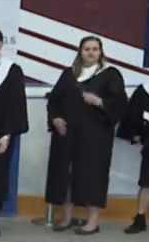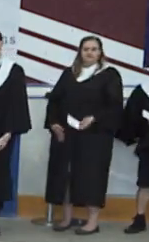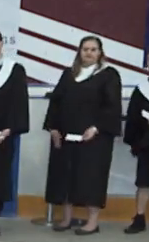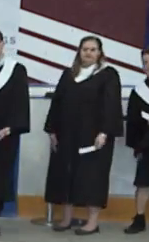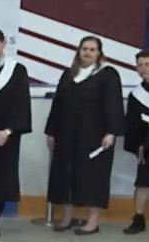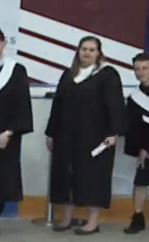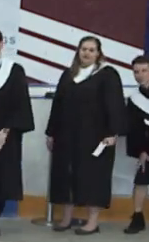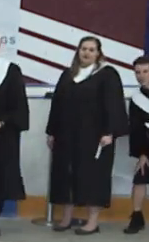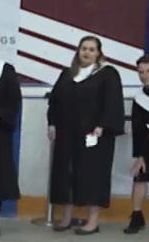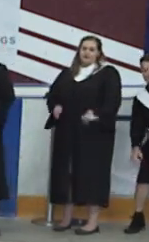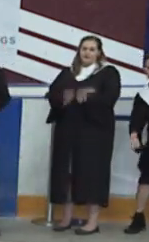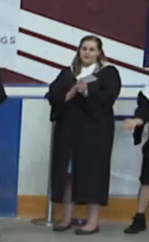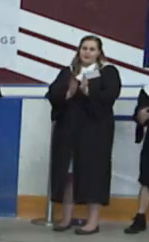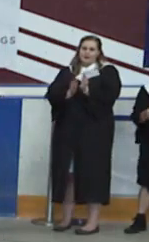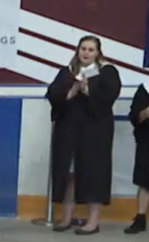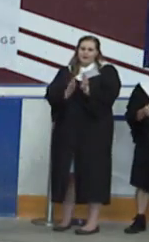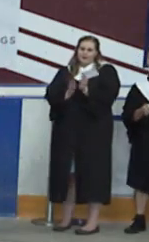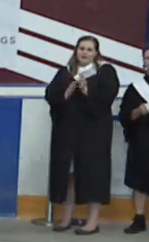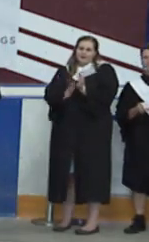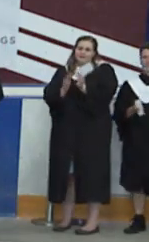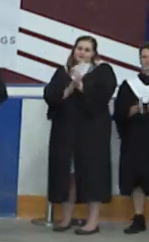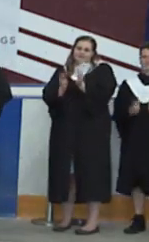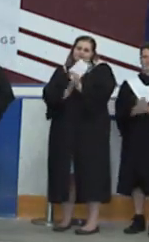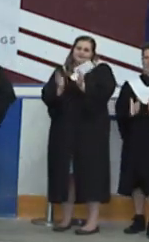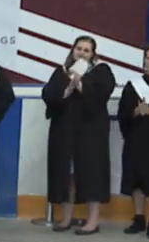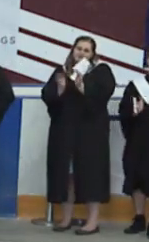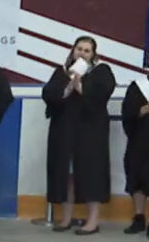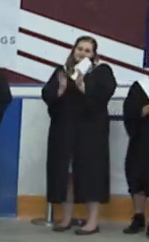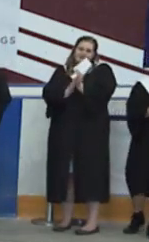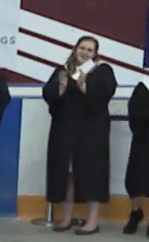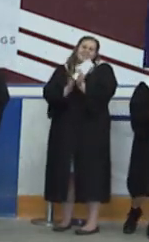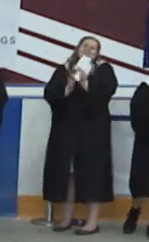Boaz Hui, with honors.